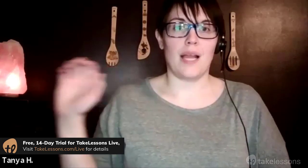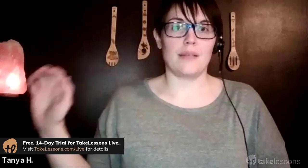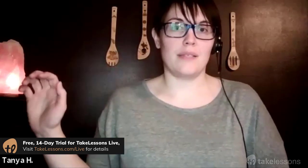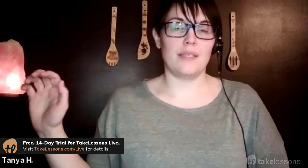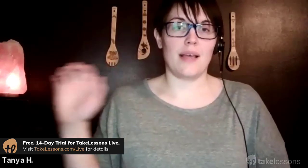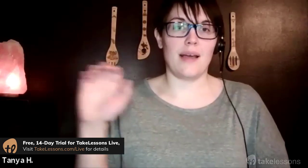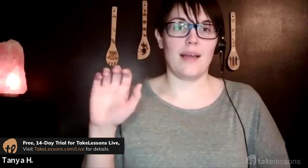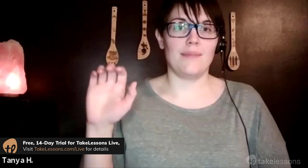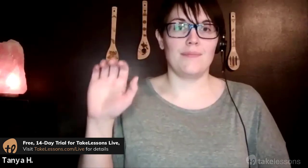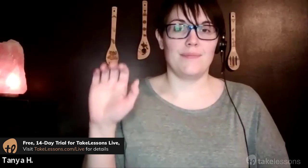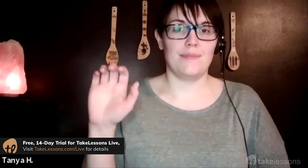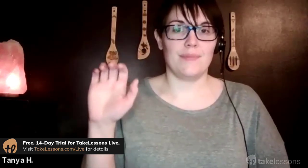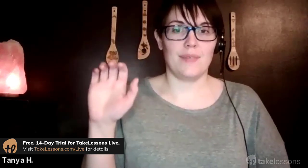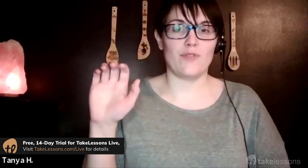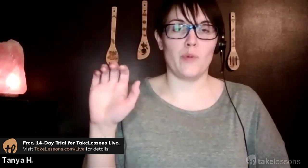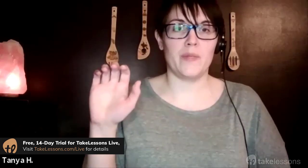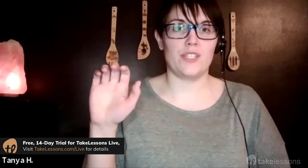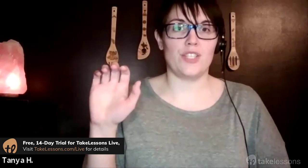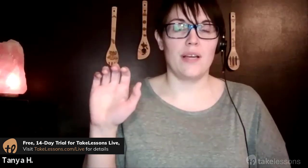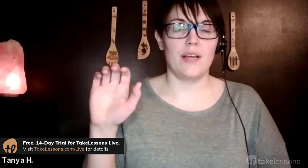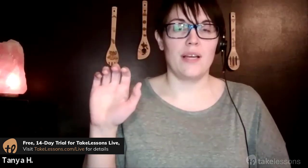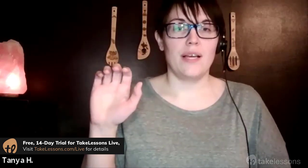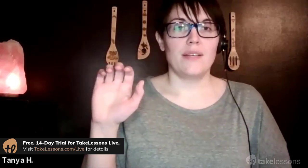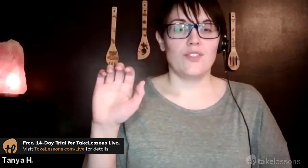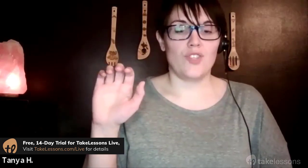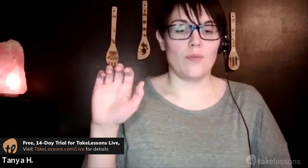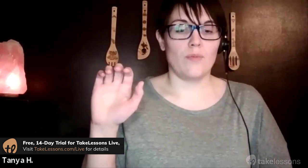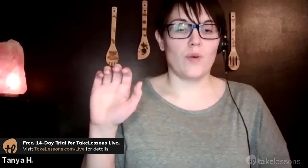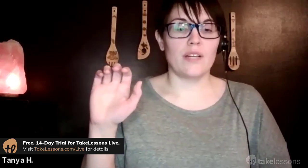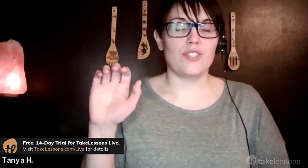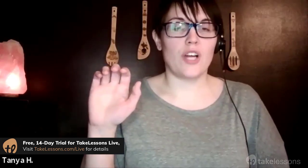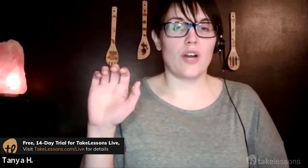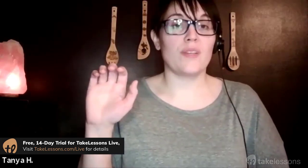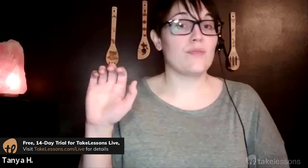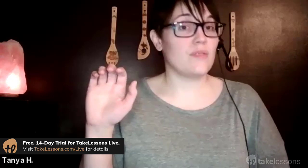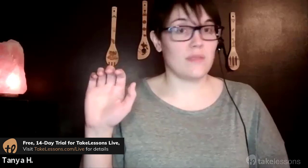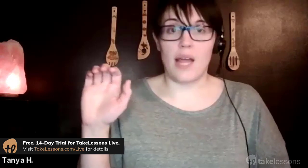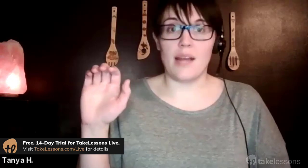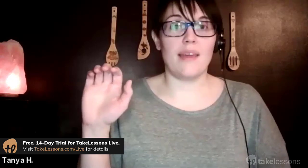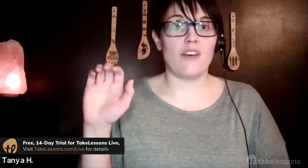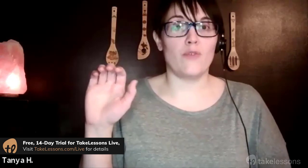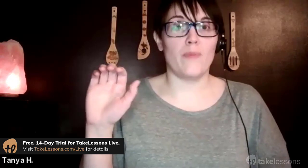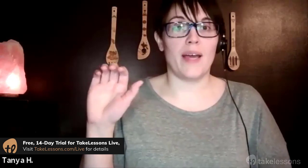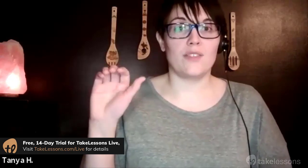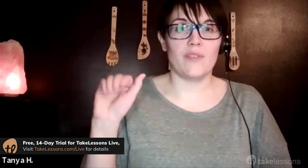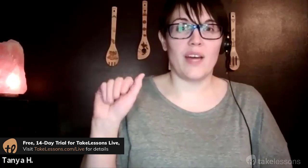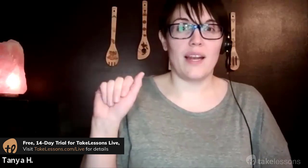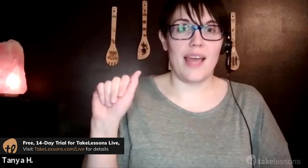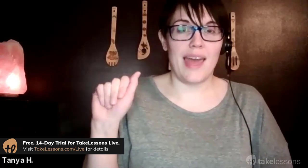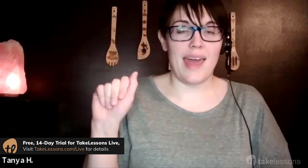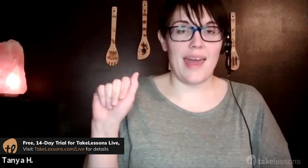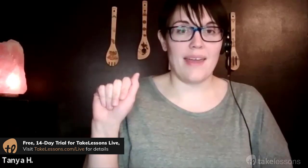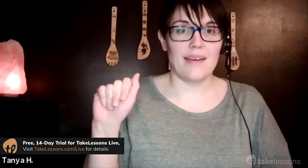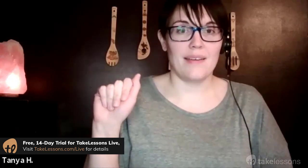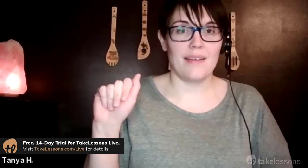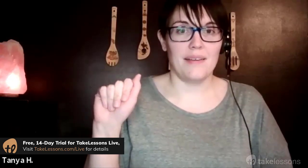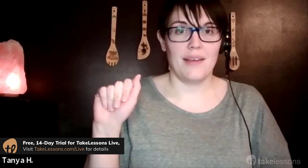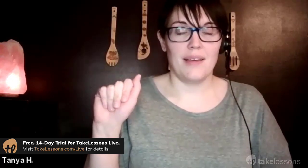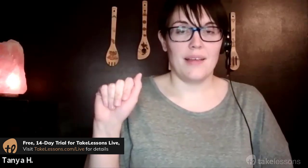the side, comfortable position. So we're going to start with signing the alphabet. So we've got A.